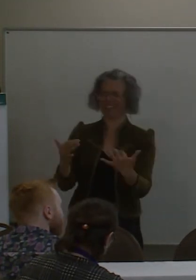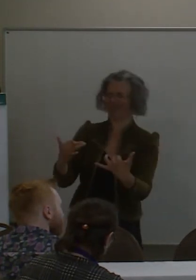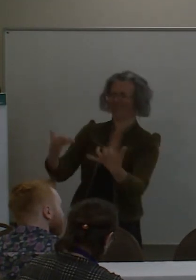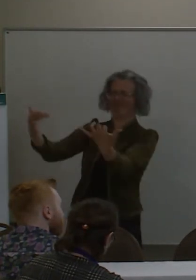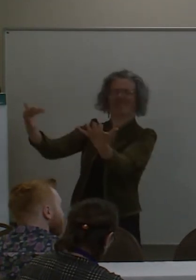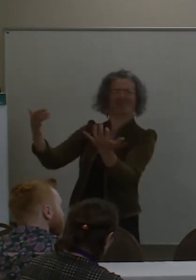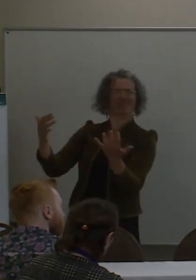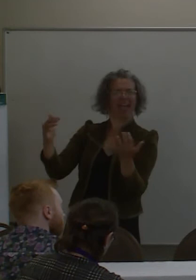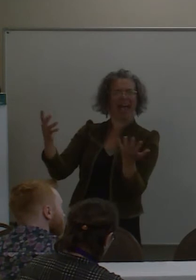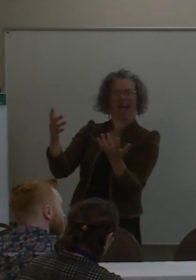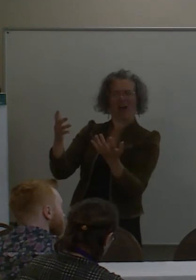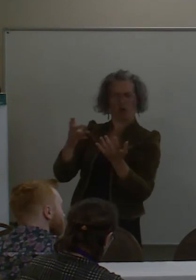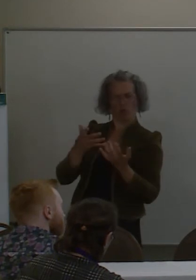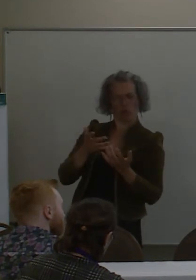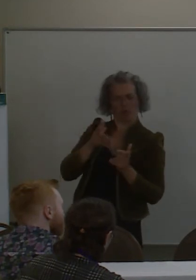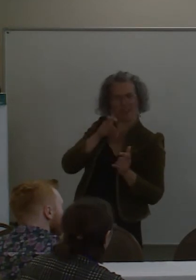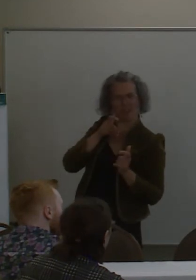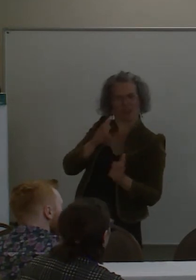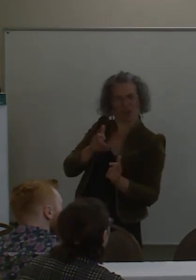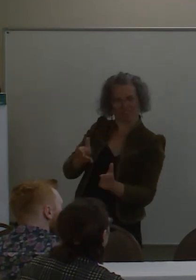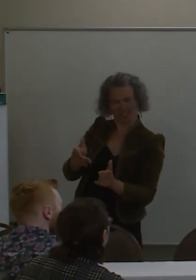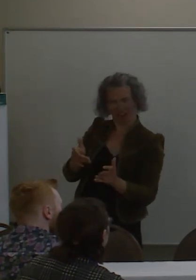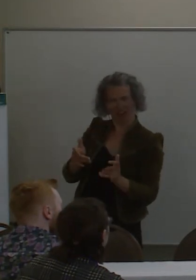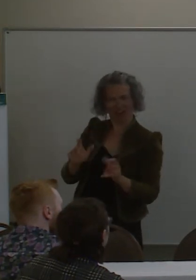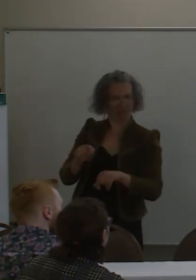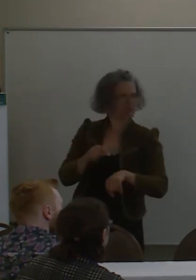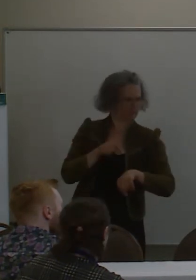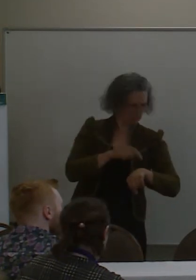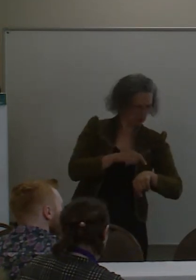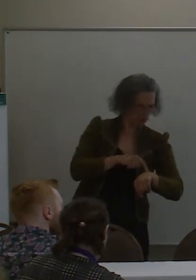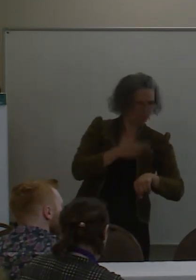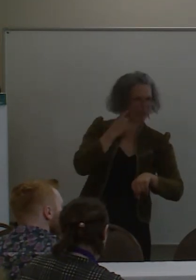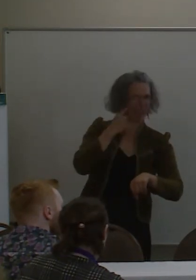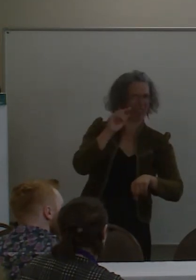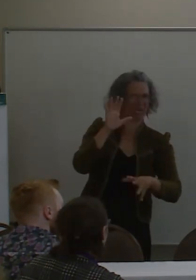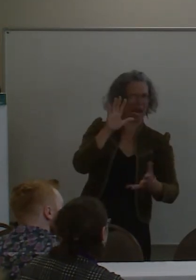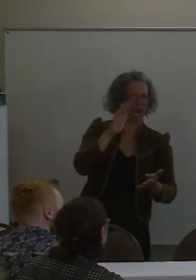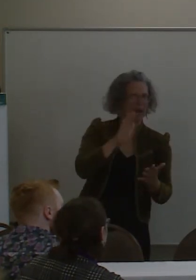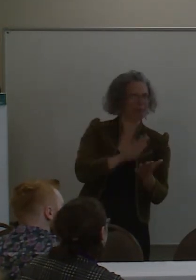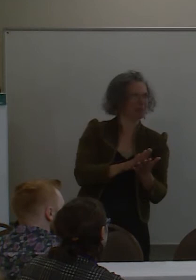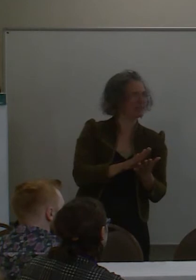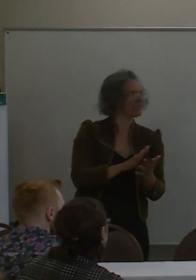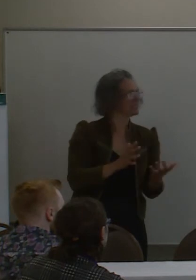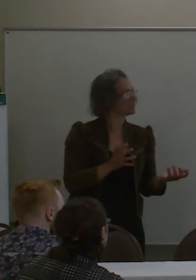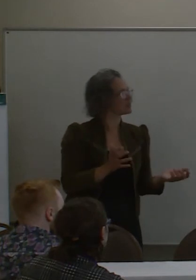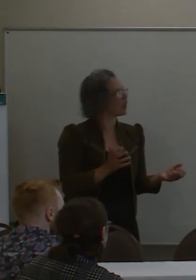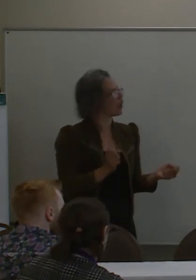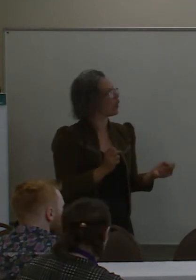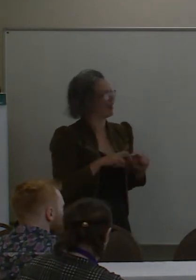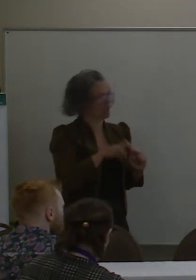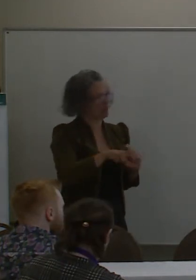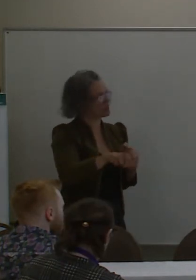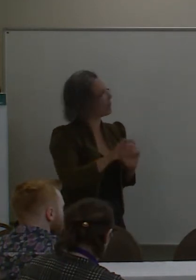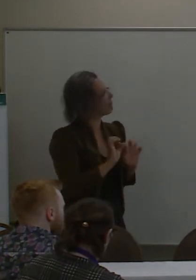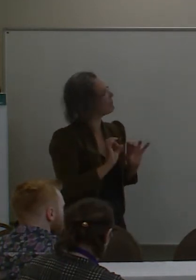current collections and your new collections. Okay, I'm just checking my time. I'm probably gonna have to skip a few things, but